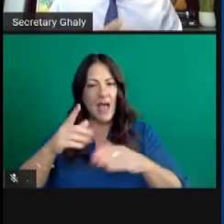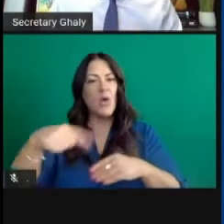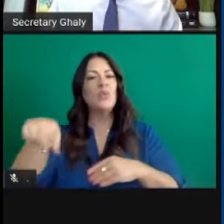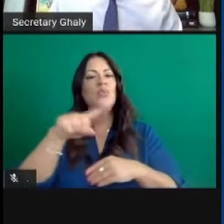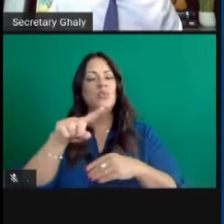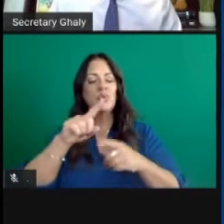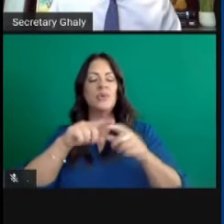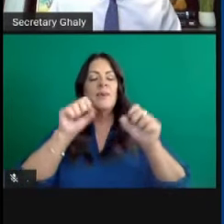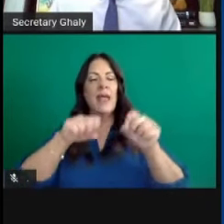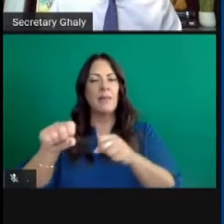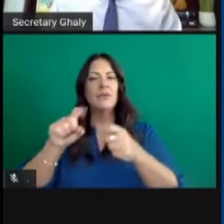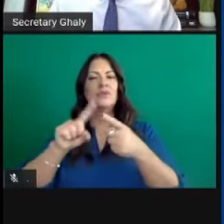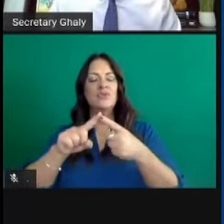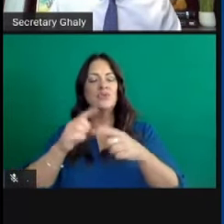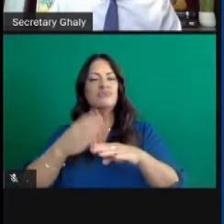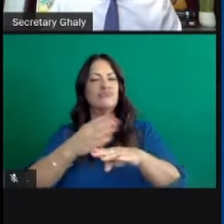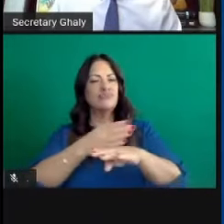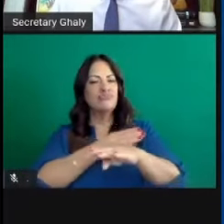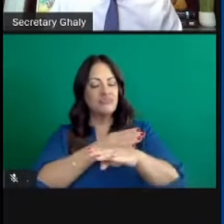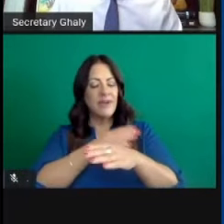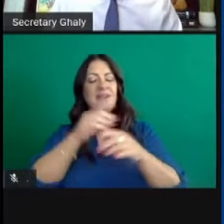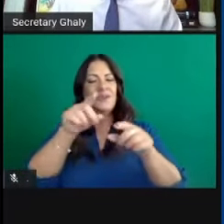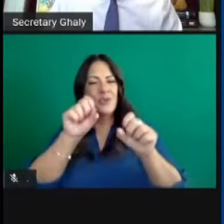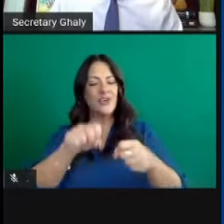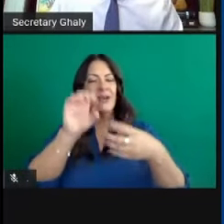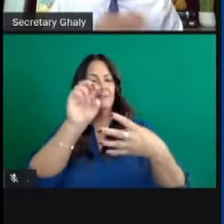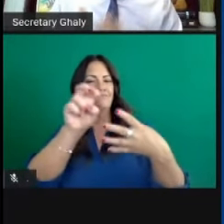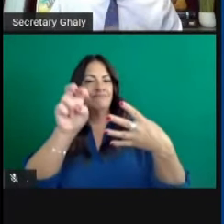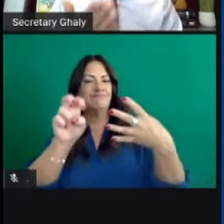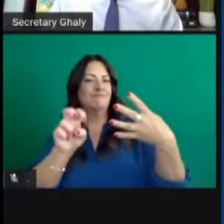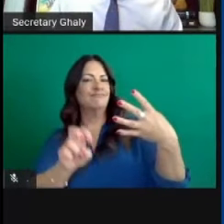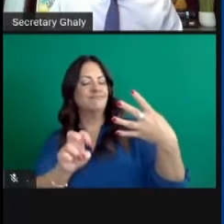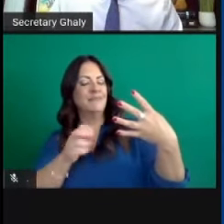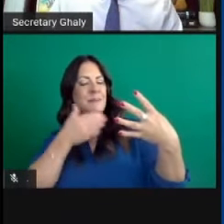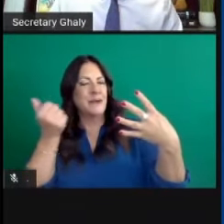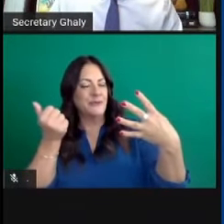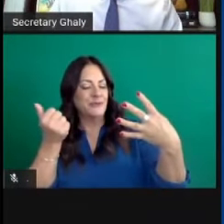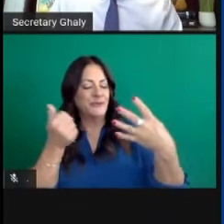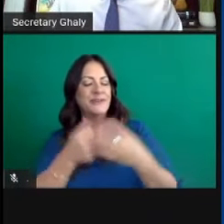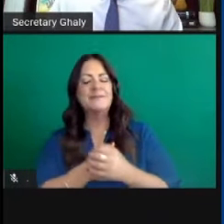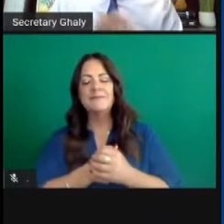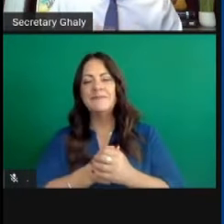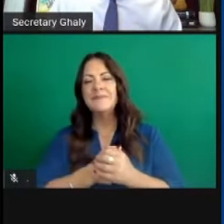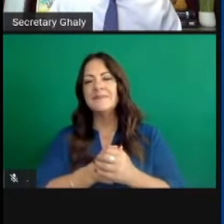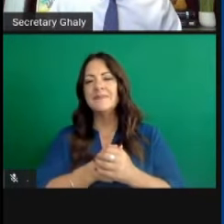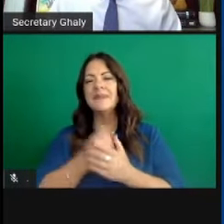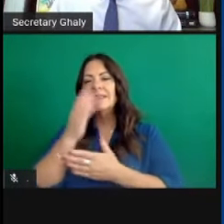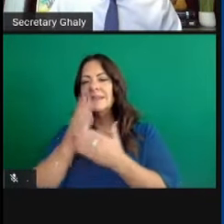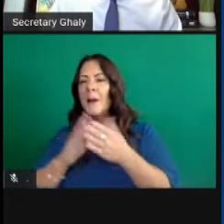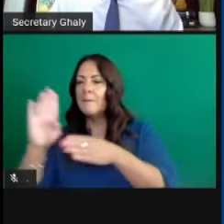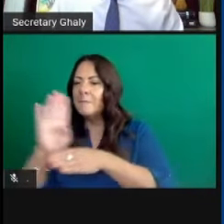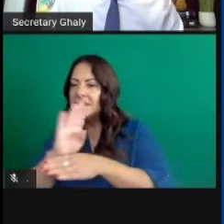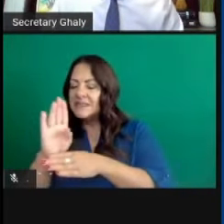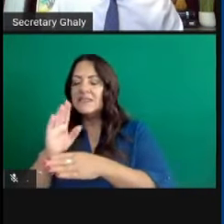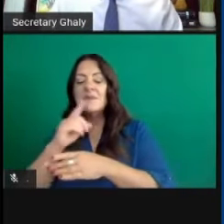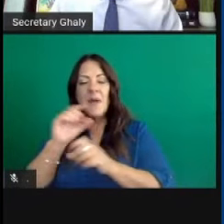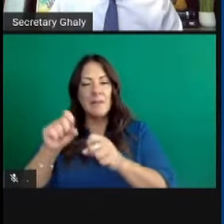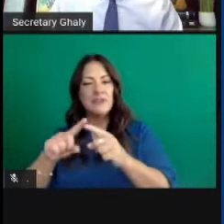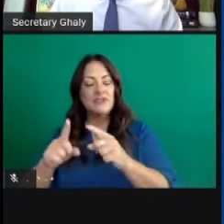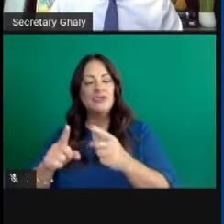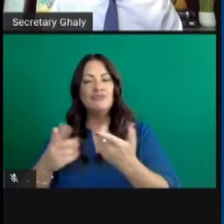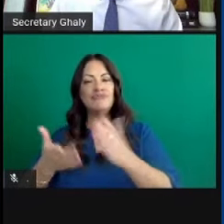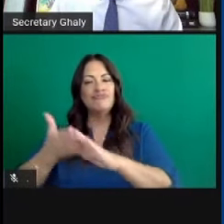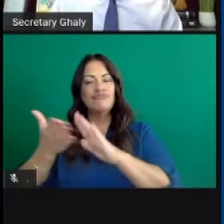and allow additional business sectors to begin operating and some of those other business sectors to increase their level